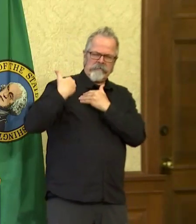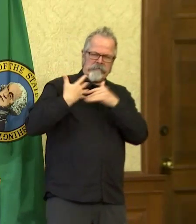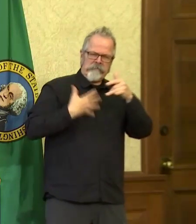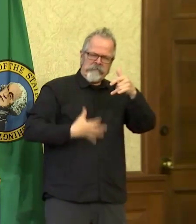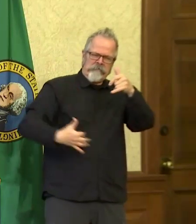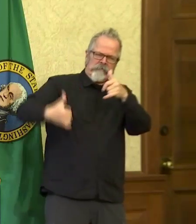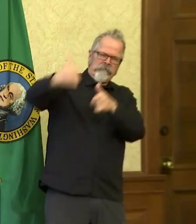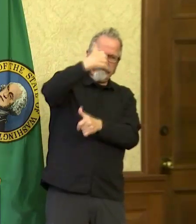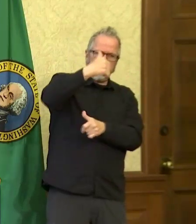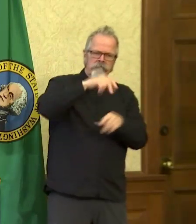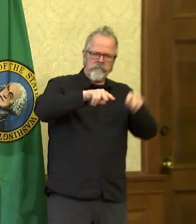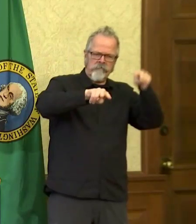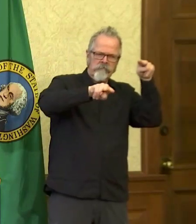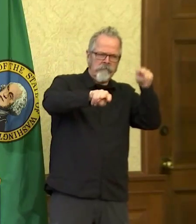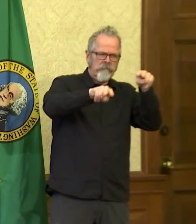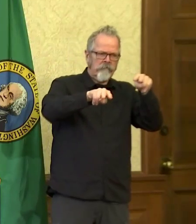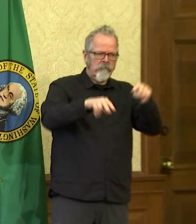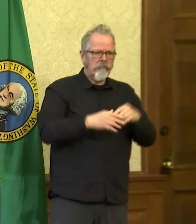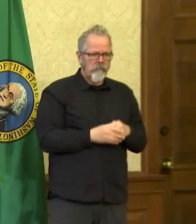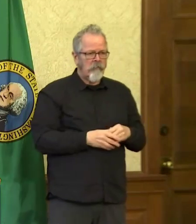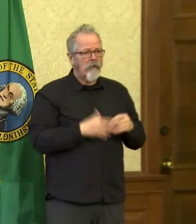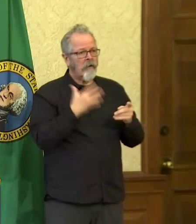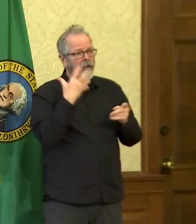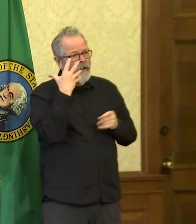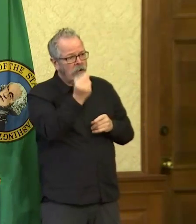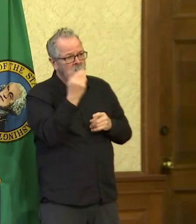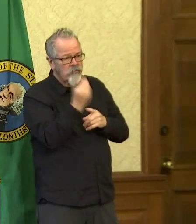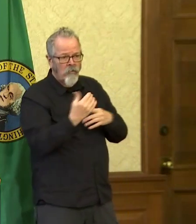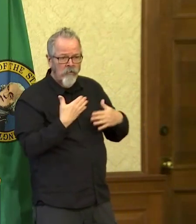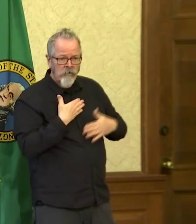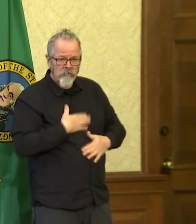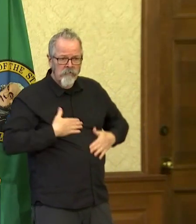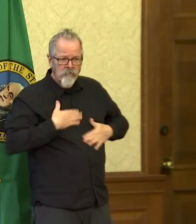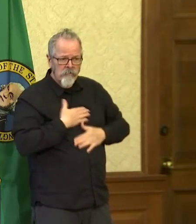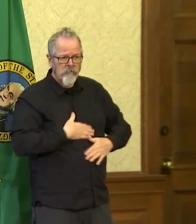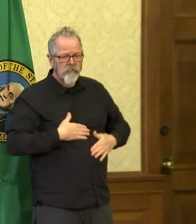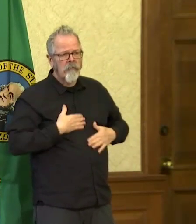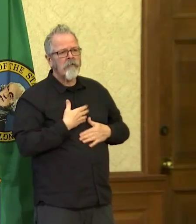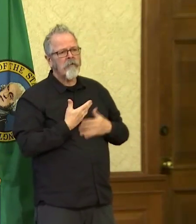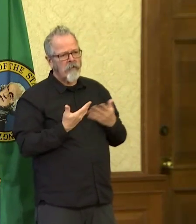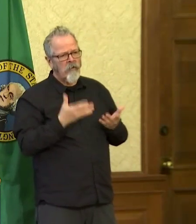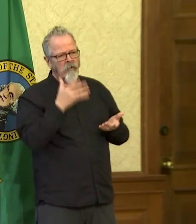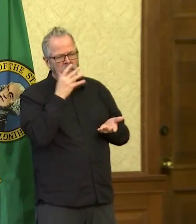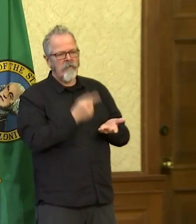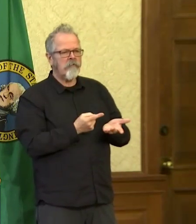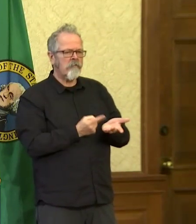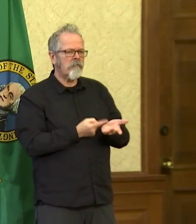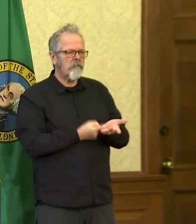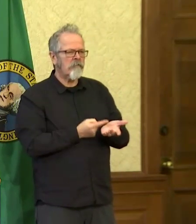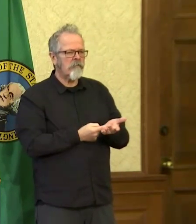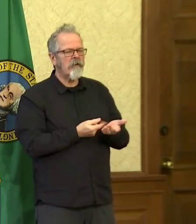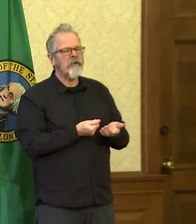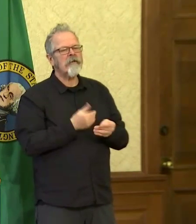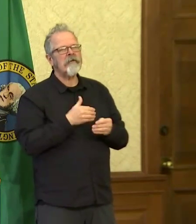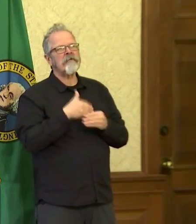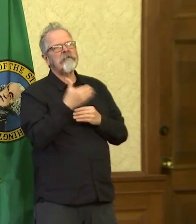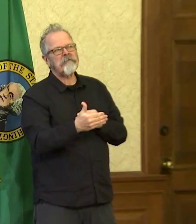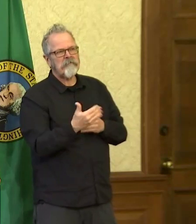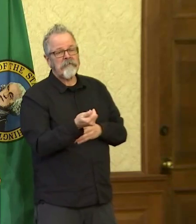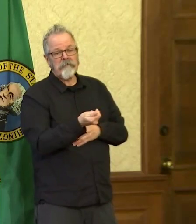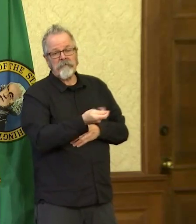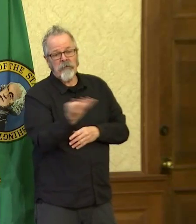more to say about that in the next few days. Time for a few more questions? Next we go to Ashley with the Chinook Observer.